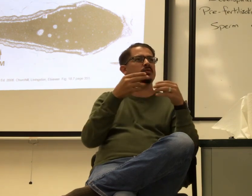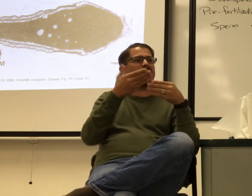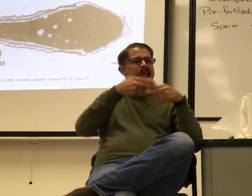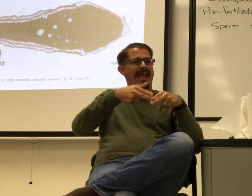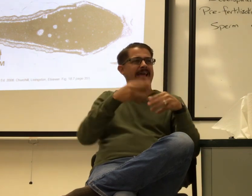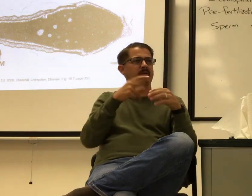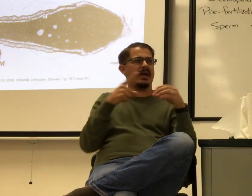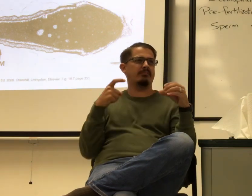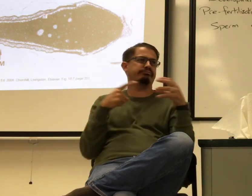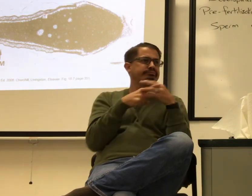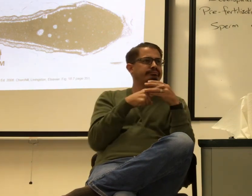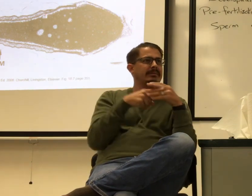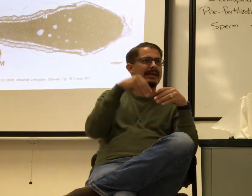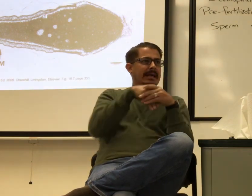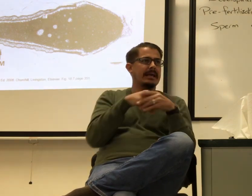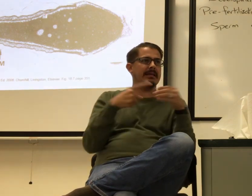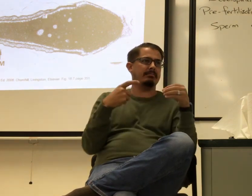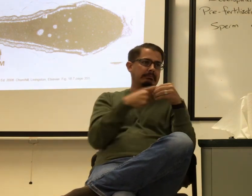barriers surrounding the egg.